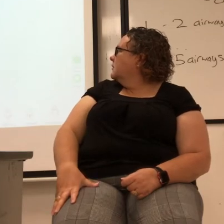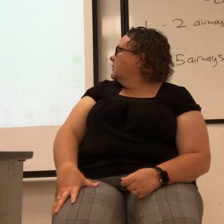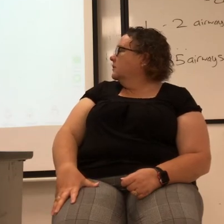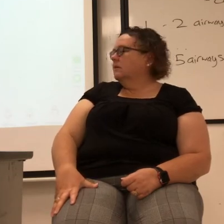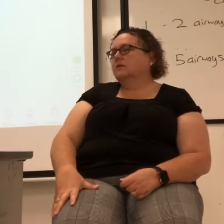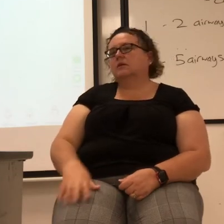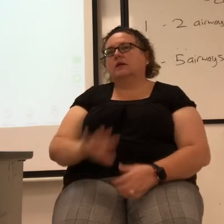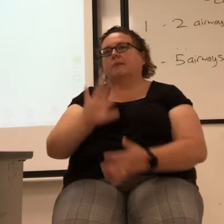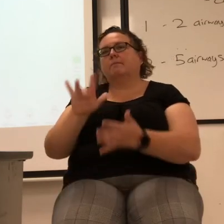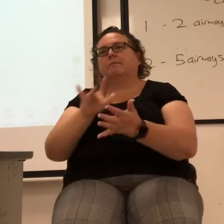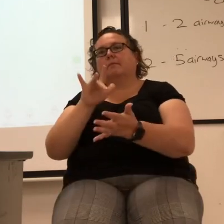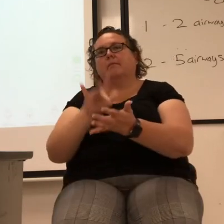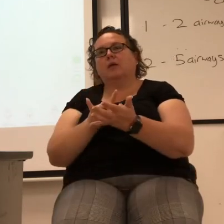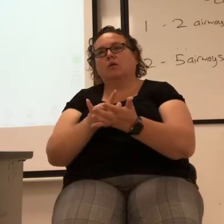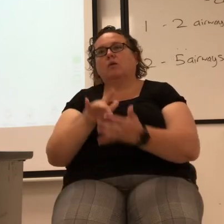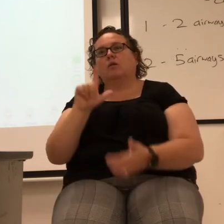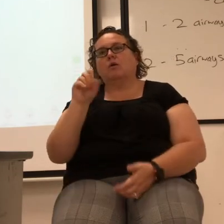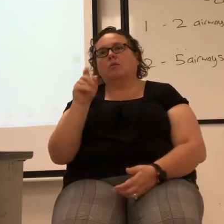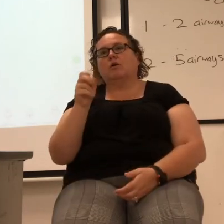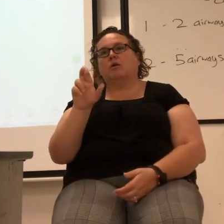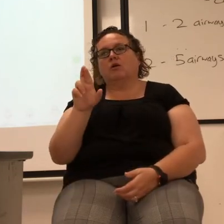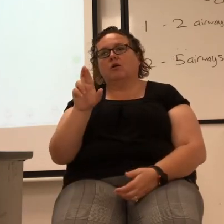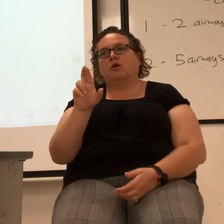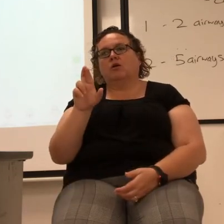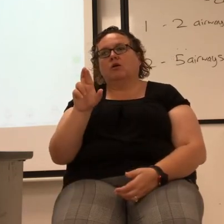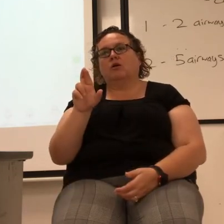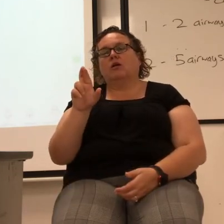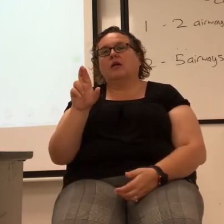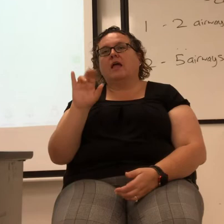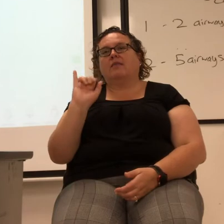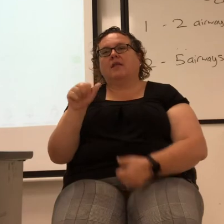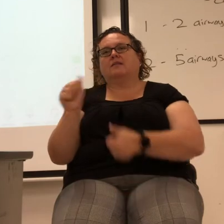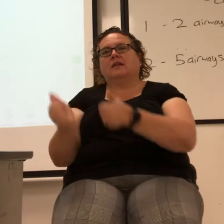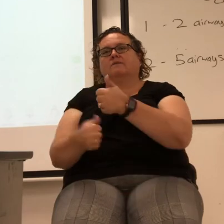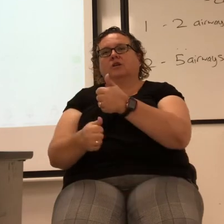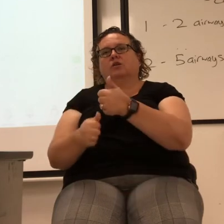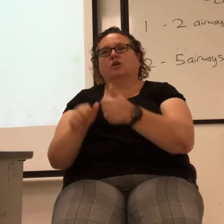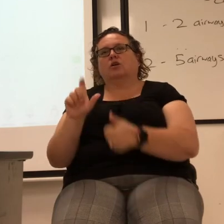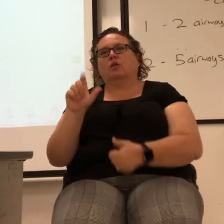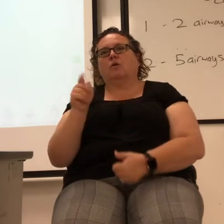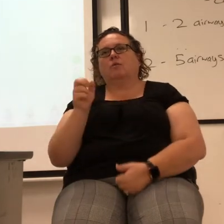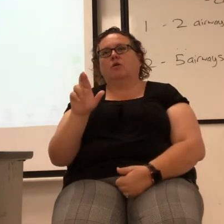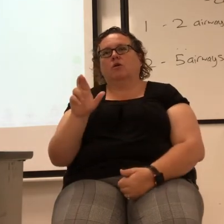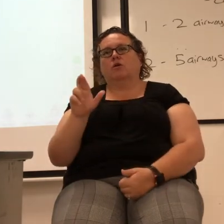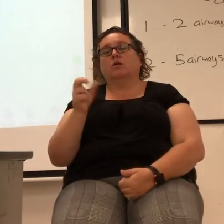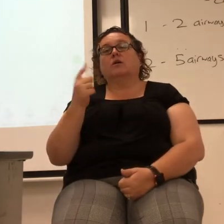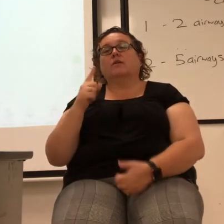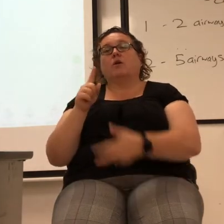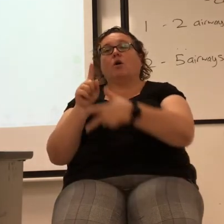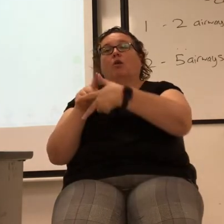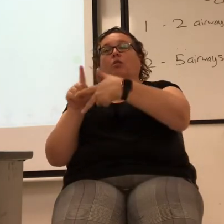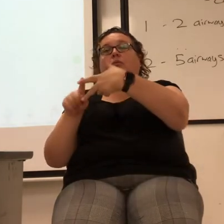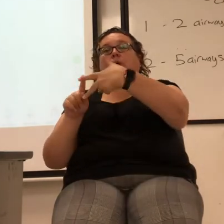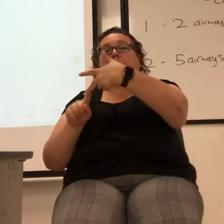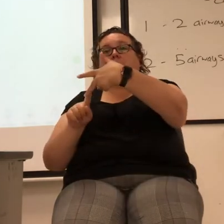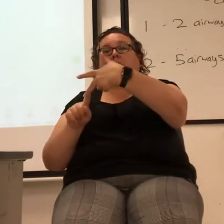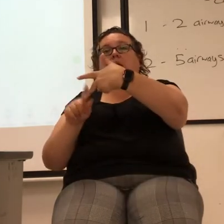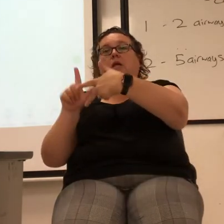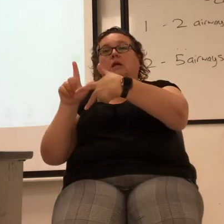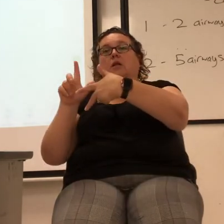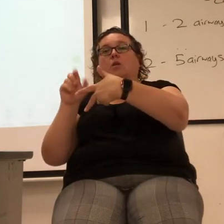It's a middle lobar, and that's an inferior lobar. There are three